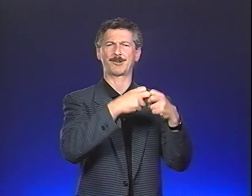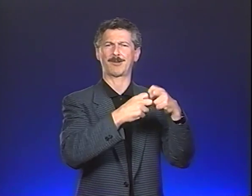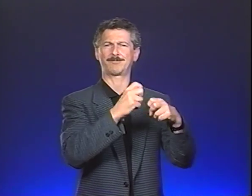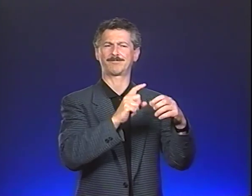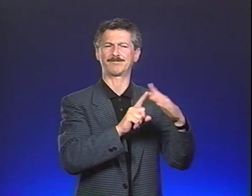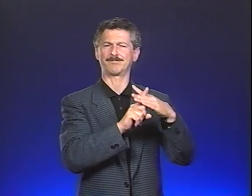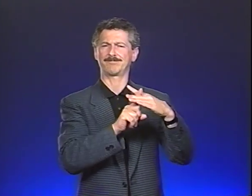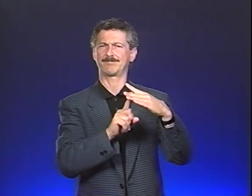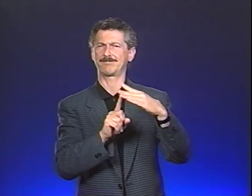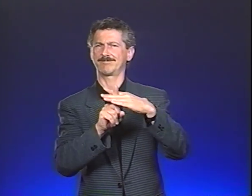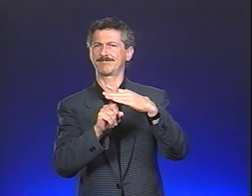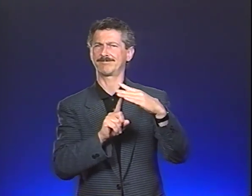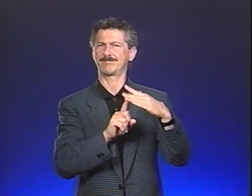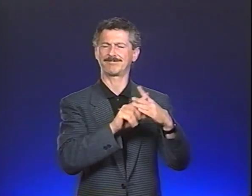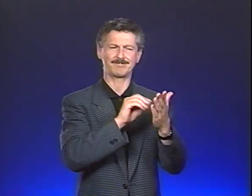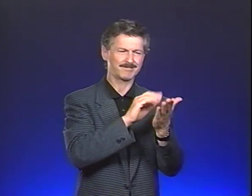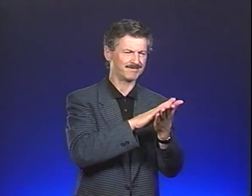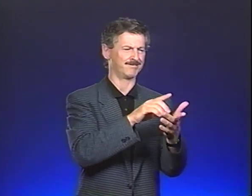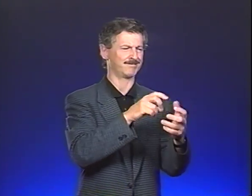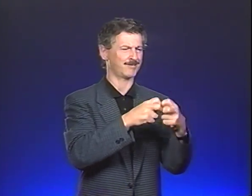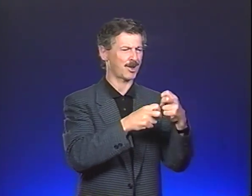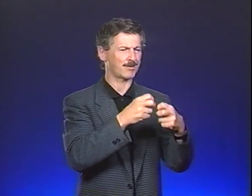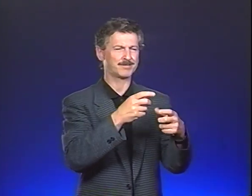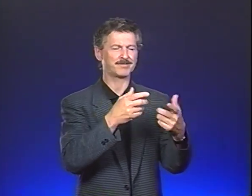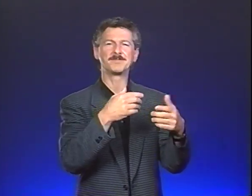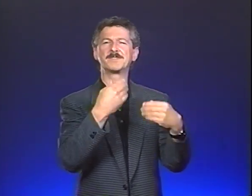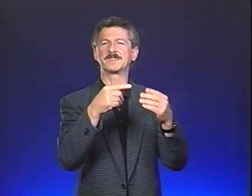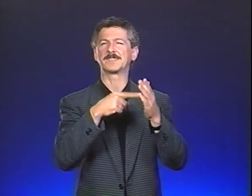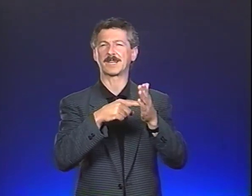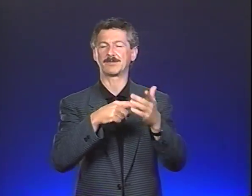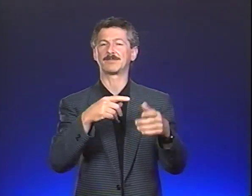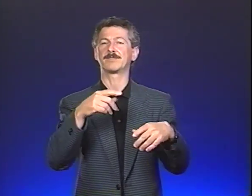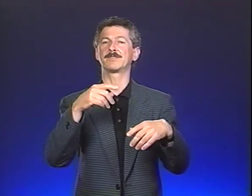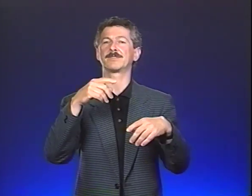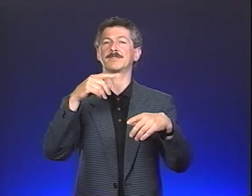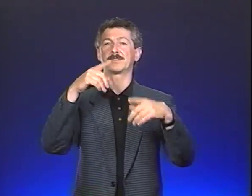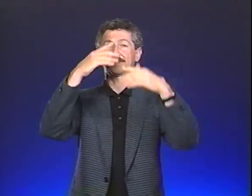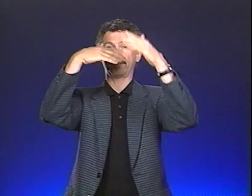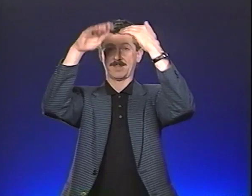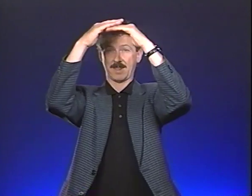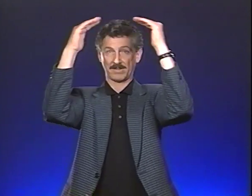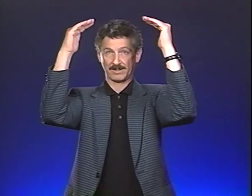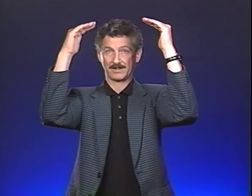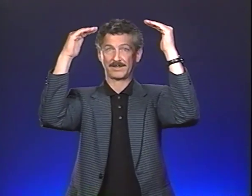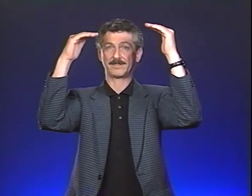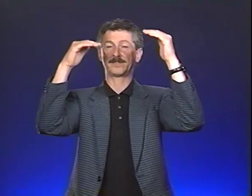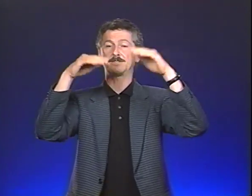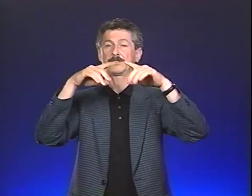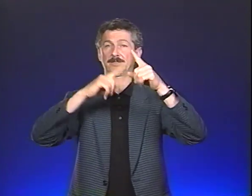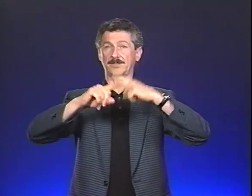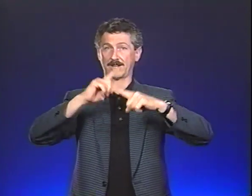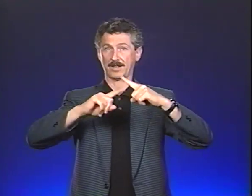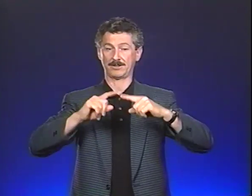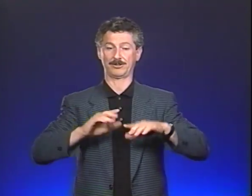to analyze American Sign Language. But there were some problems inherent in Stokoe's system. In his system, the signs